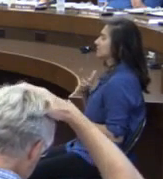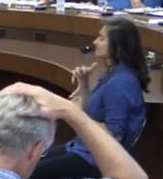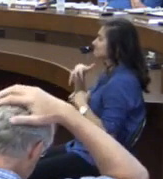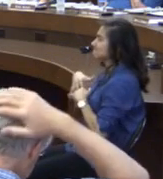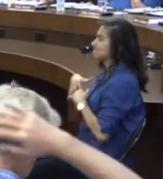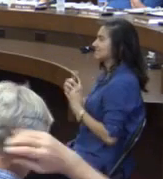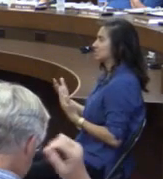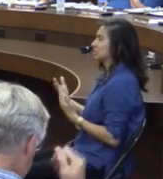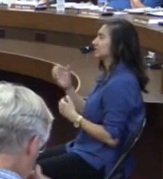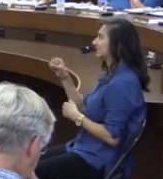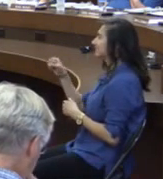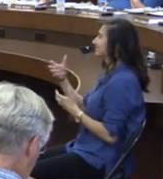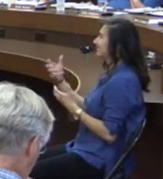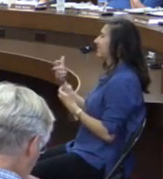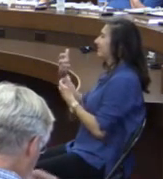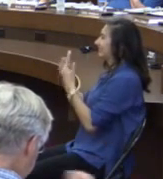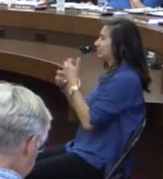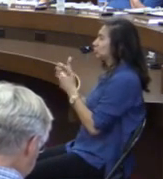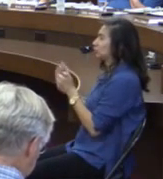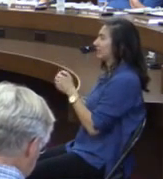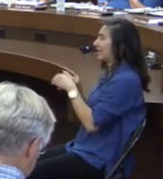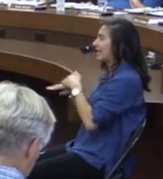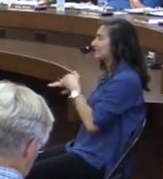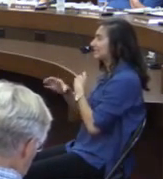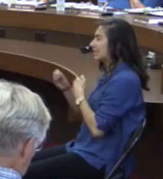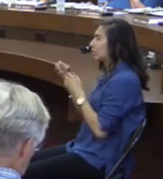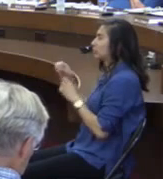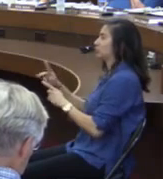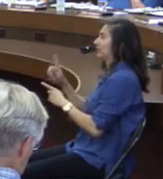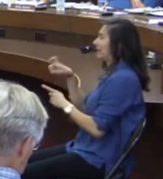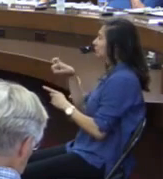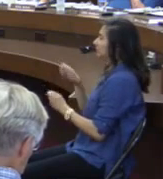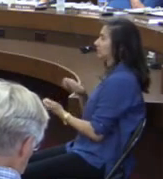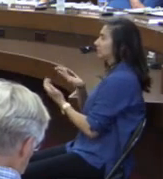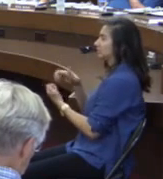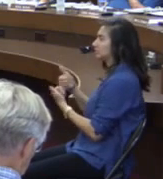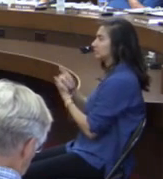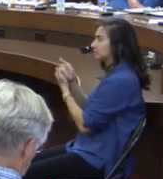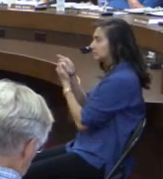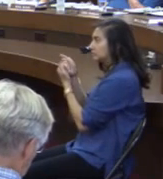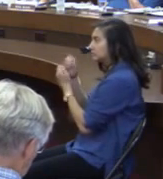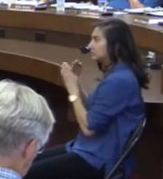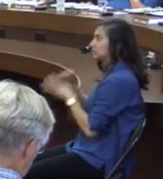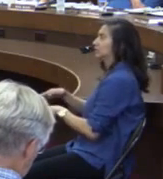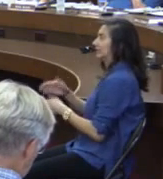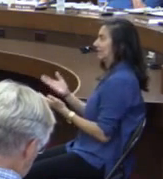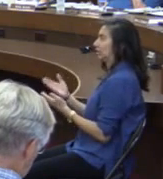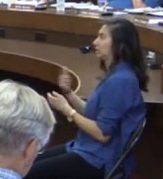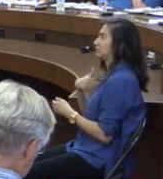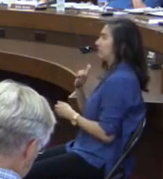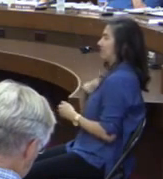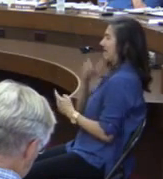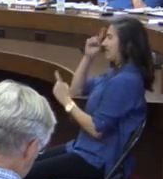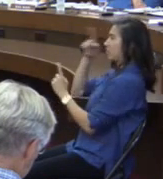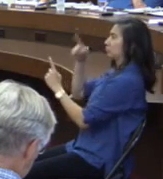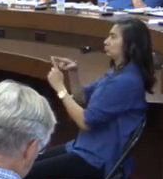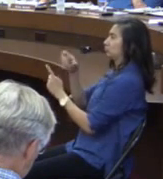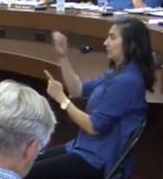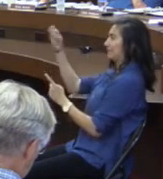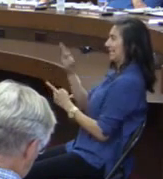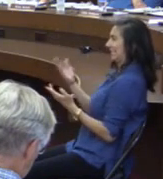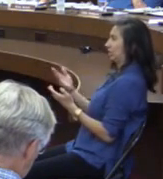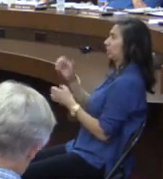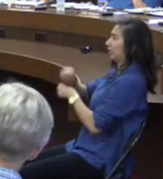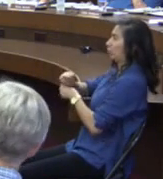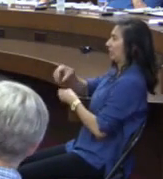of issues of access and opportunity that need to be addressed here. And so it was always my goal to come back and to try to work locally in the community and feel like